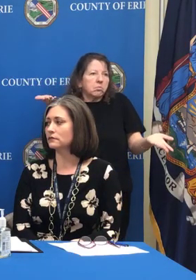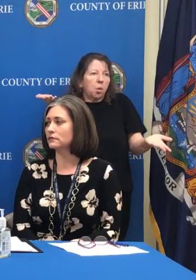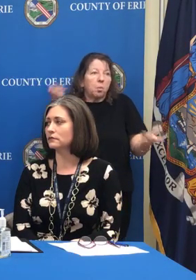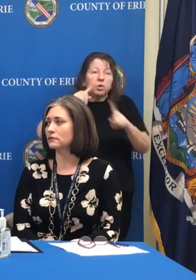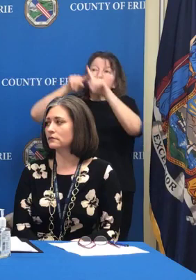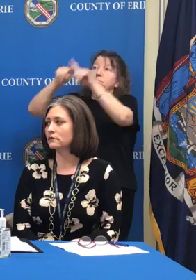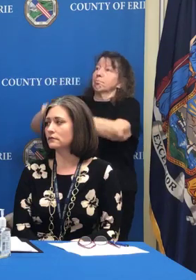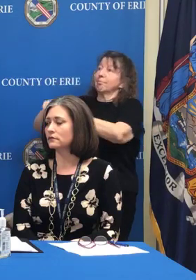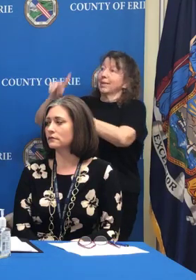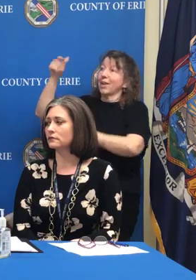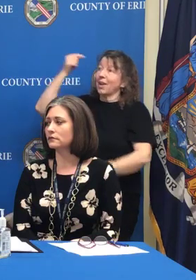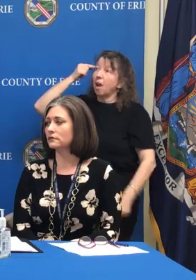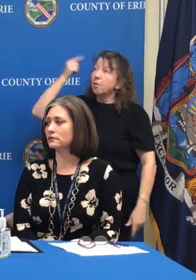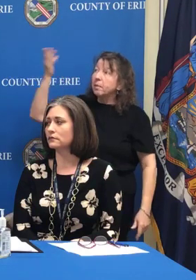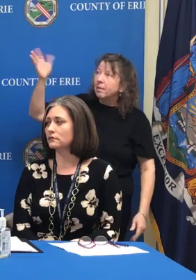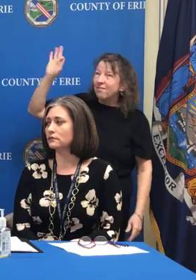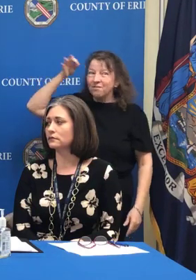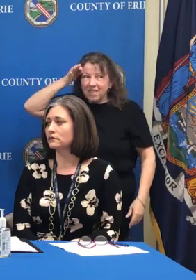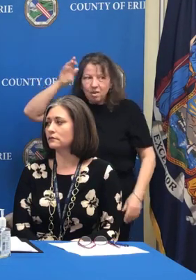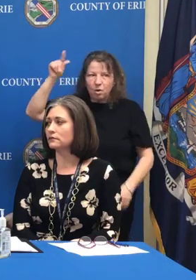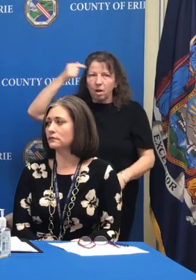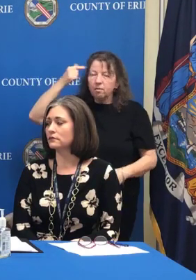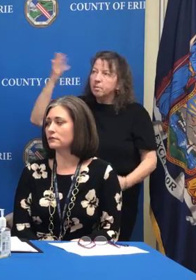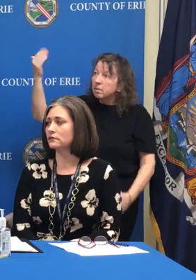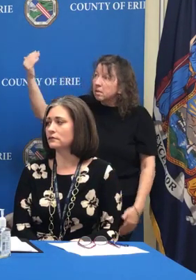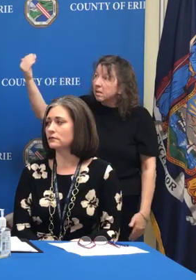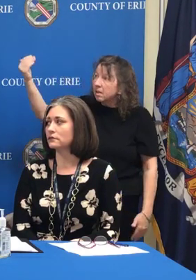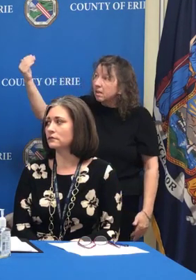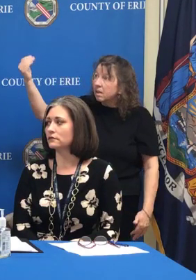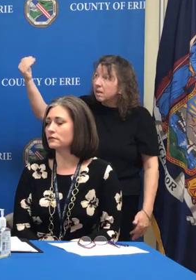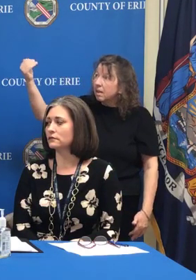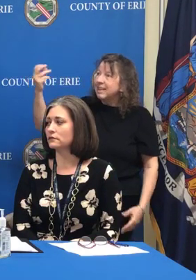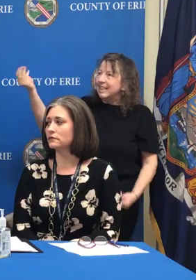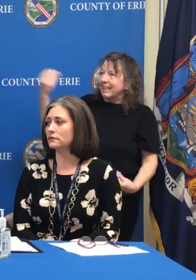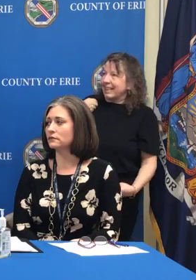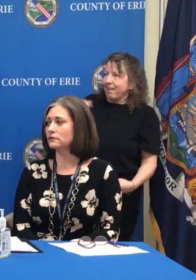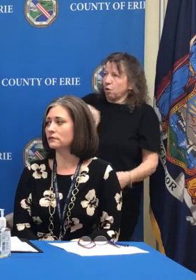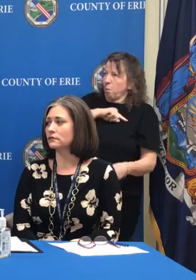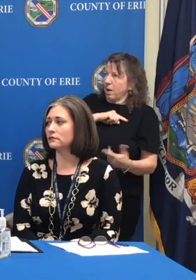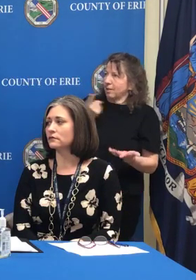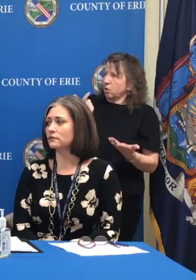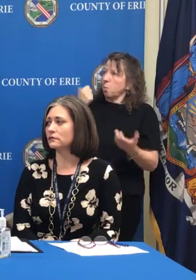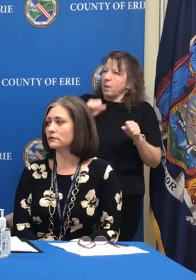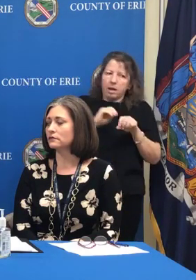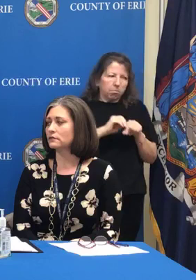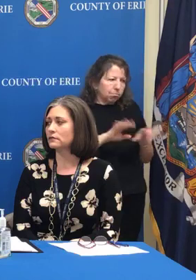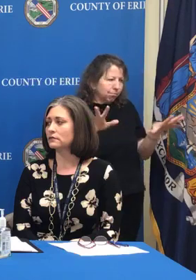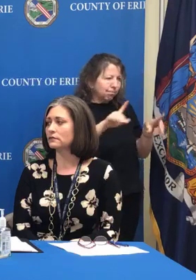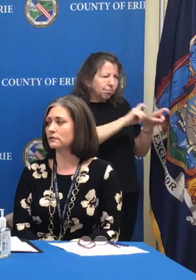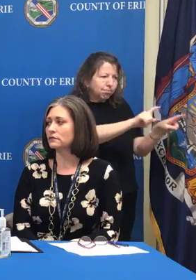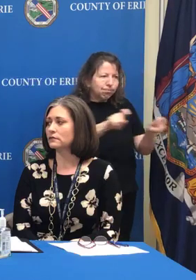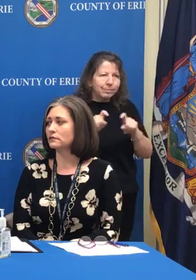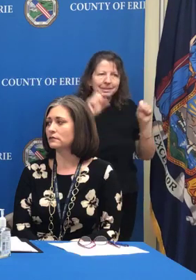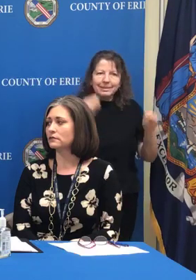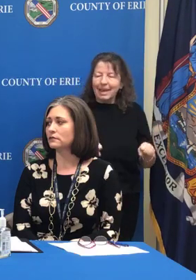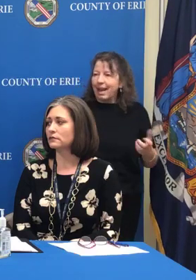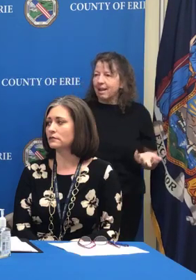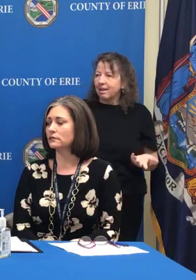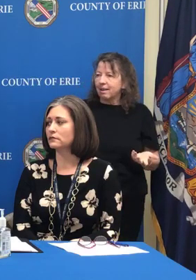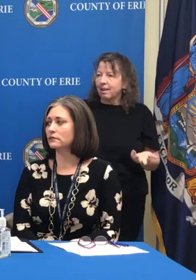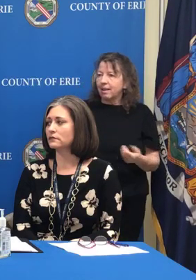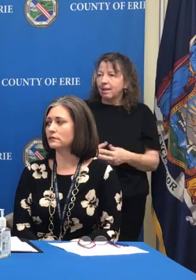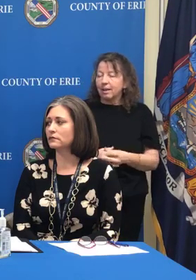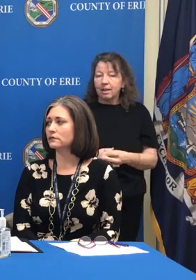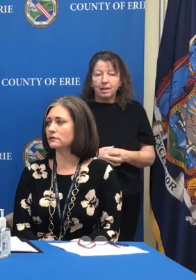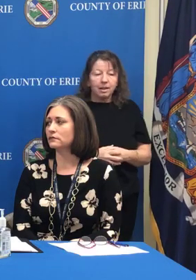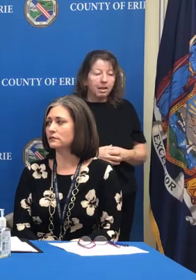government at this point to find a way to make more of these and distribute them out to the health labs across the country that need them. I'm fairly